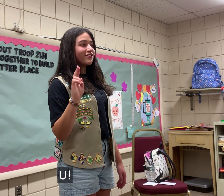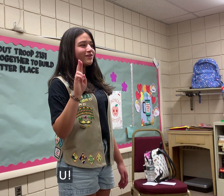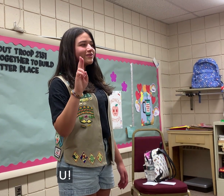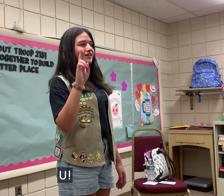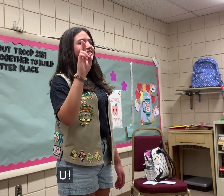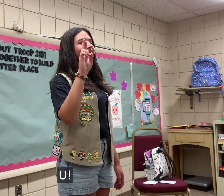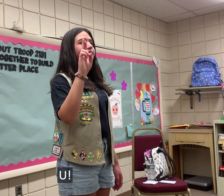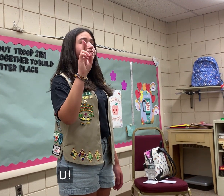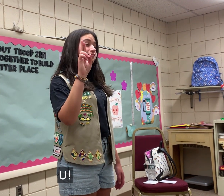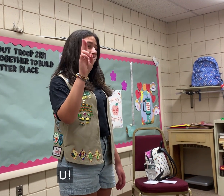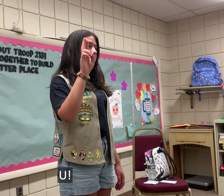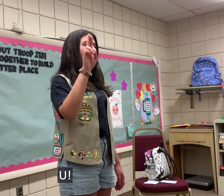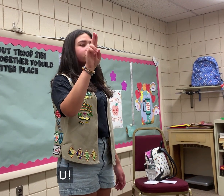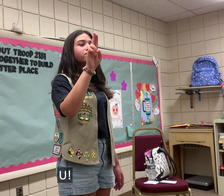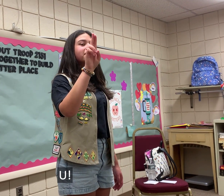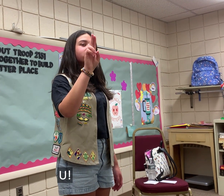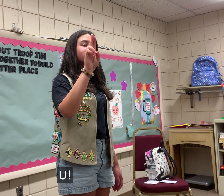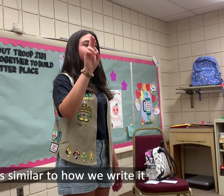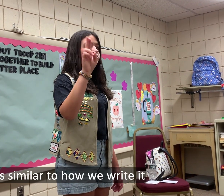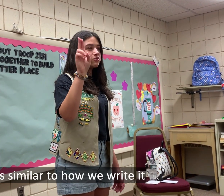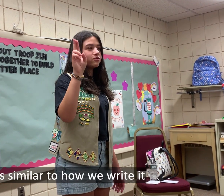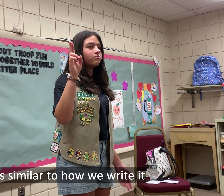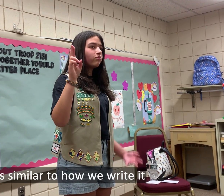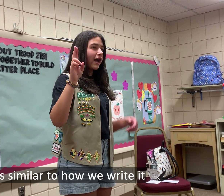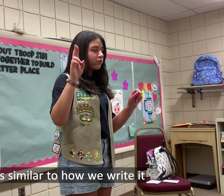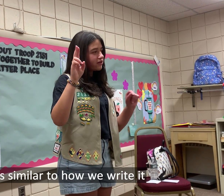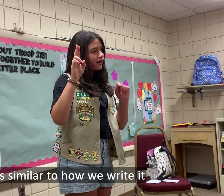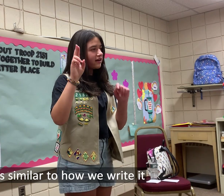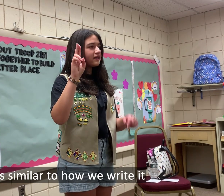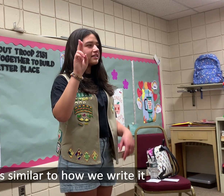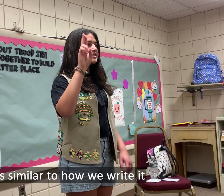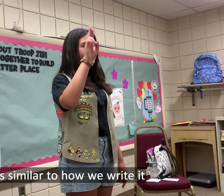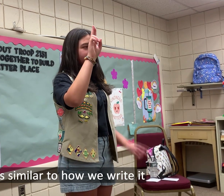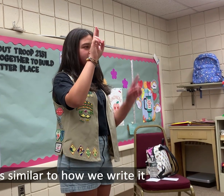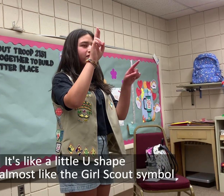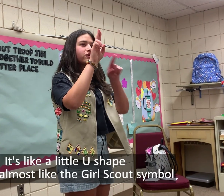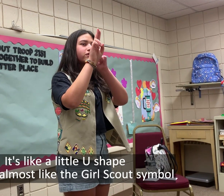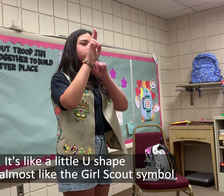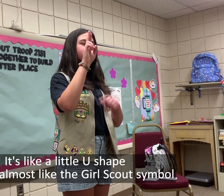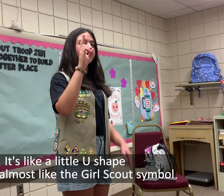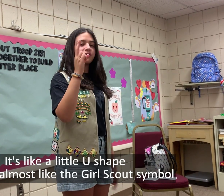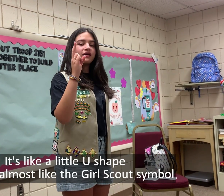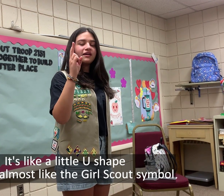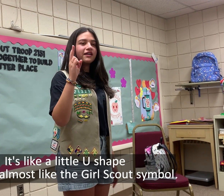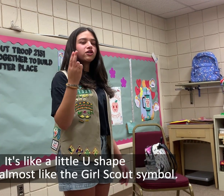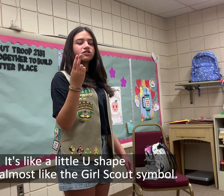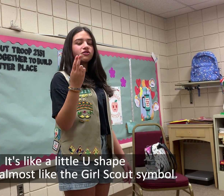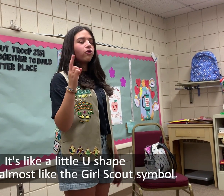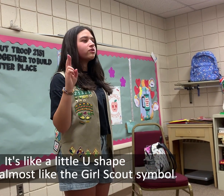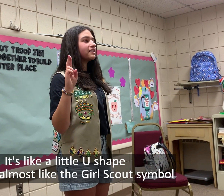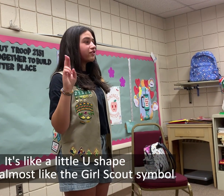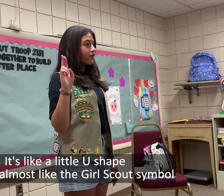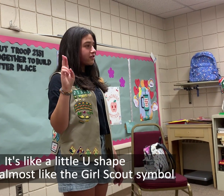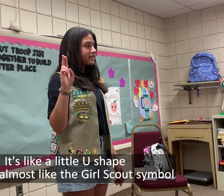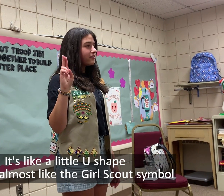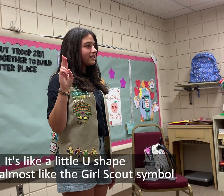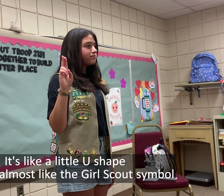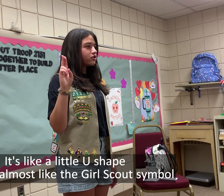U, that's right. U is similar to how we write it. It's like a little U shape. It's also almost like the Girl Scout symbol, just